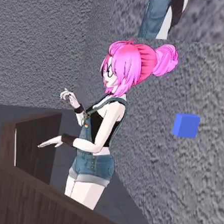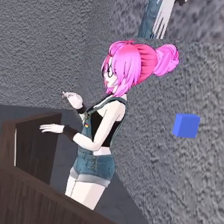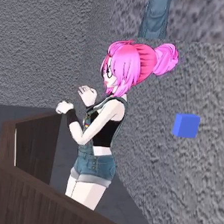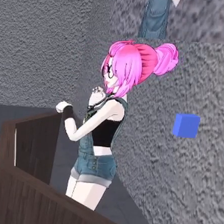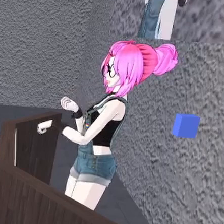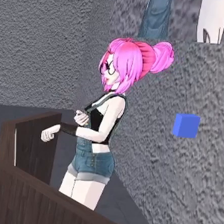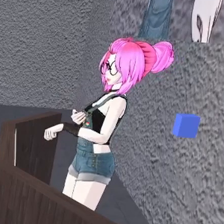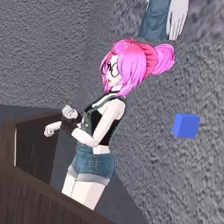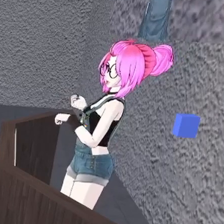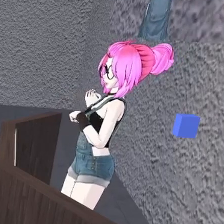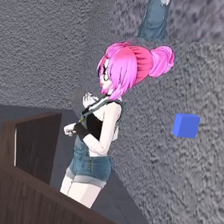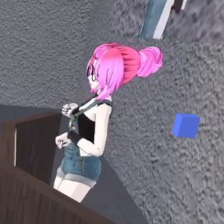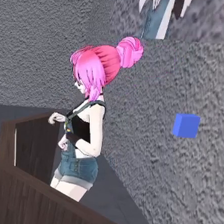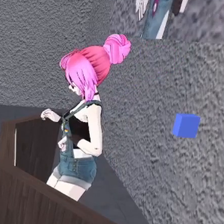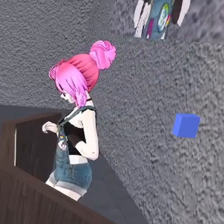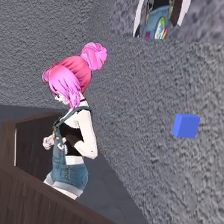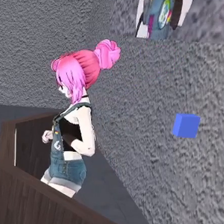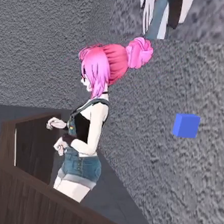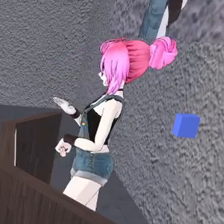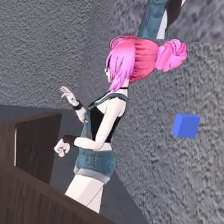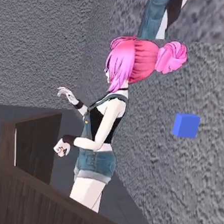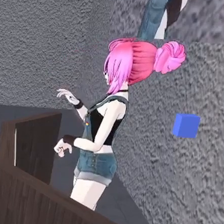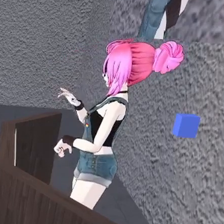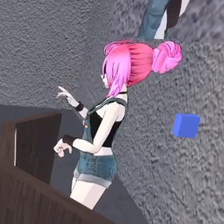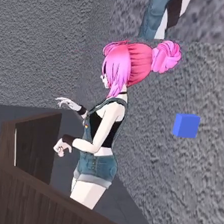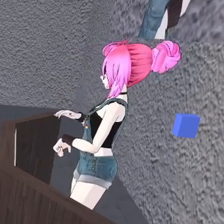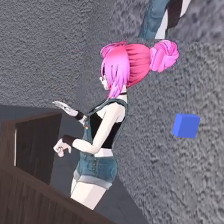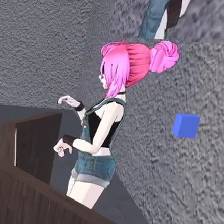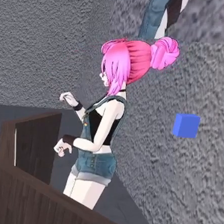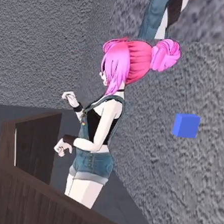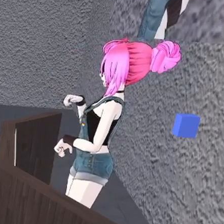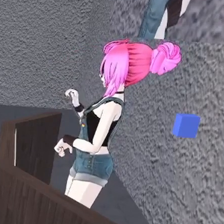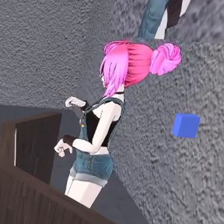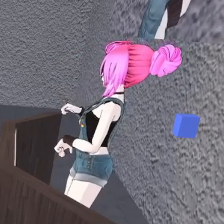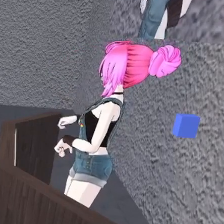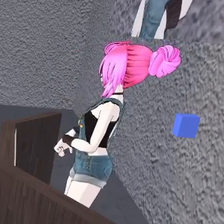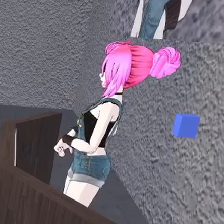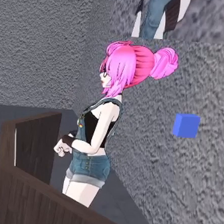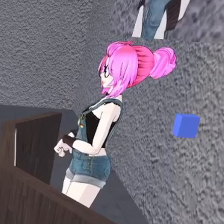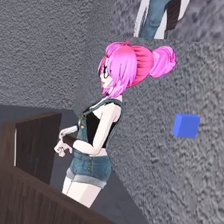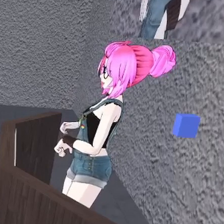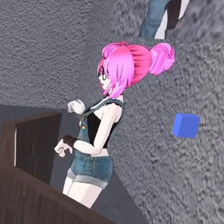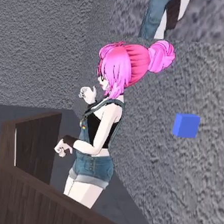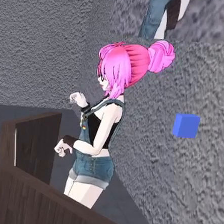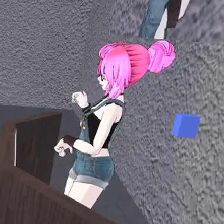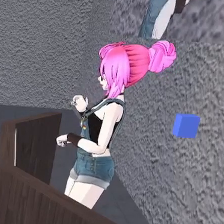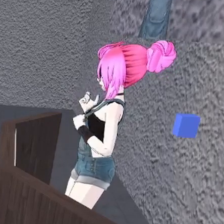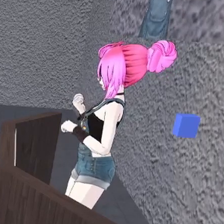just a soft ball. Yeah. I always fingerspell. Yeah. Yeah. Except usually they make girls play